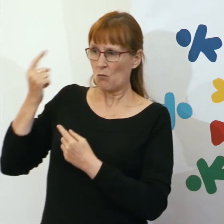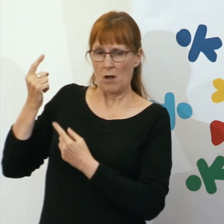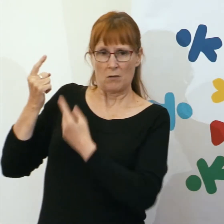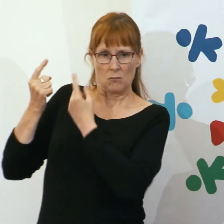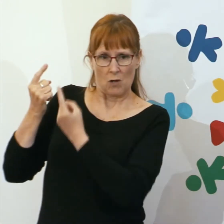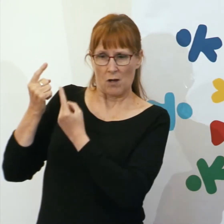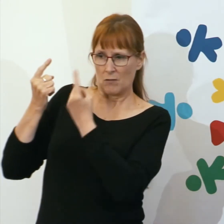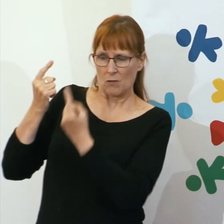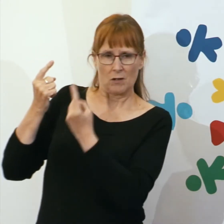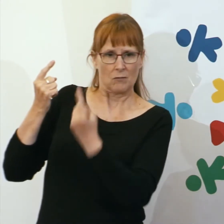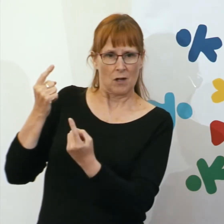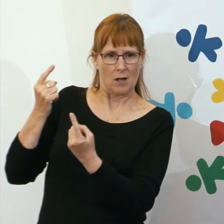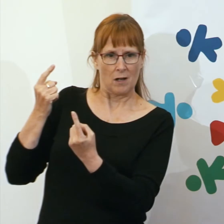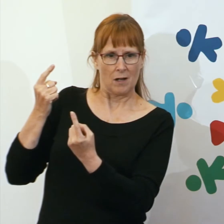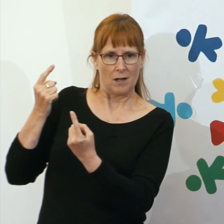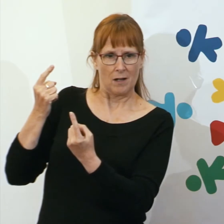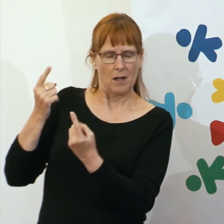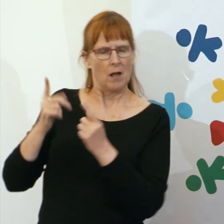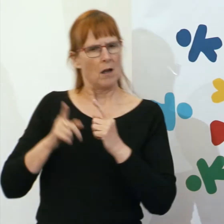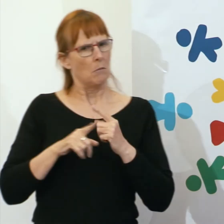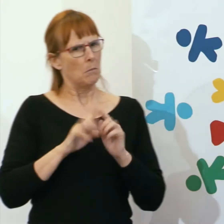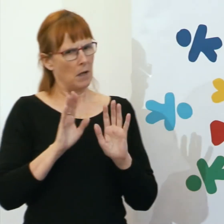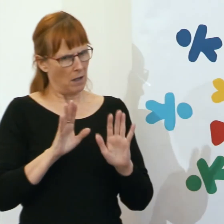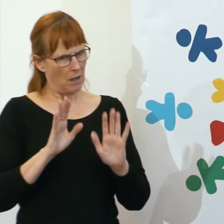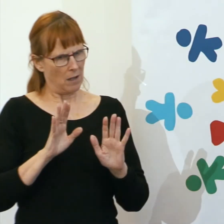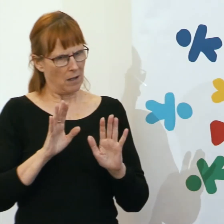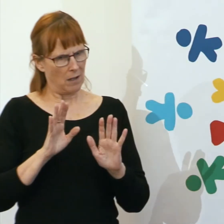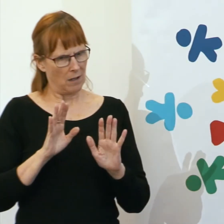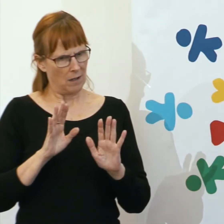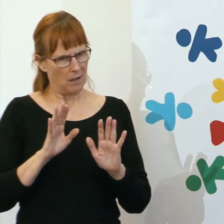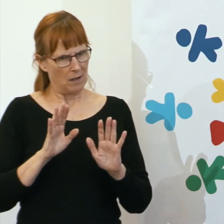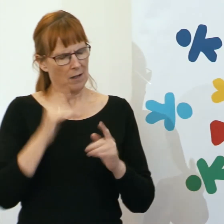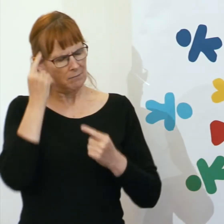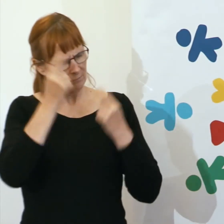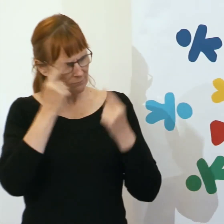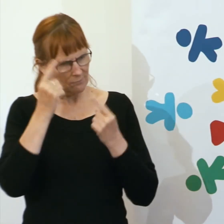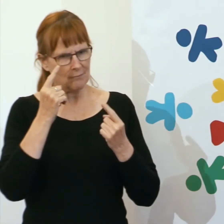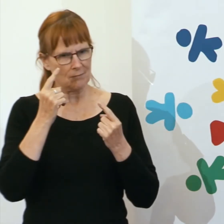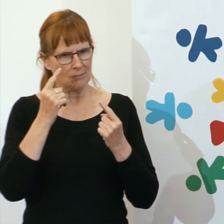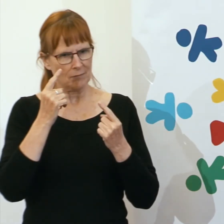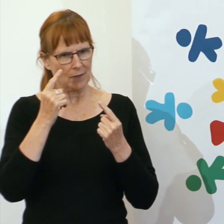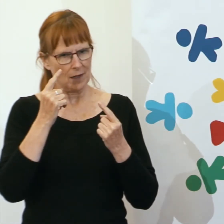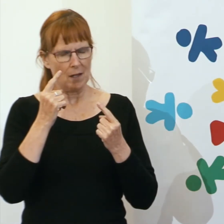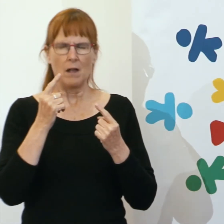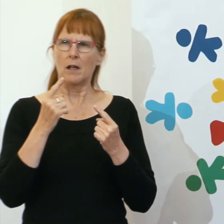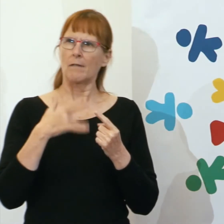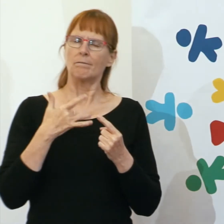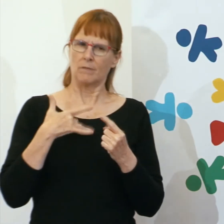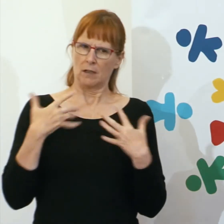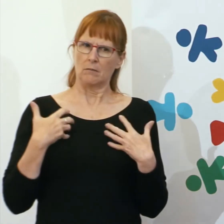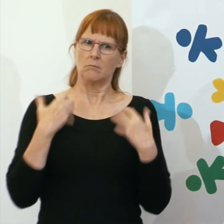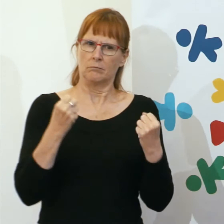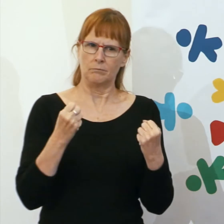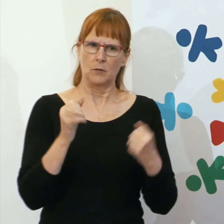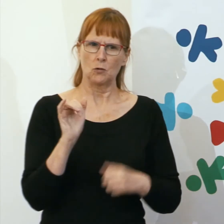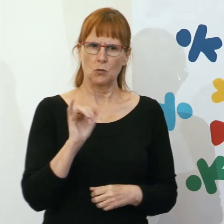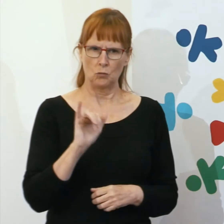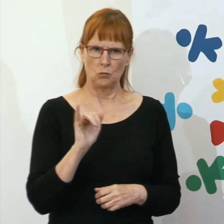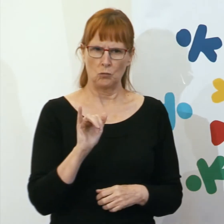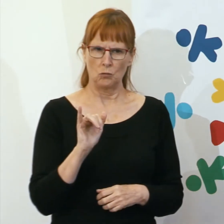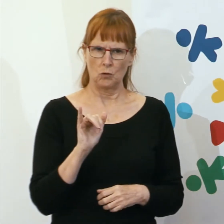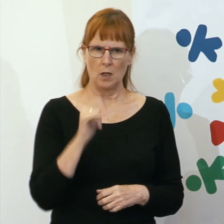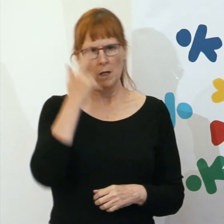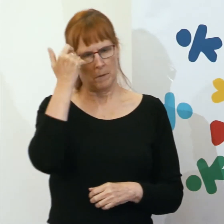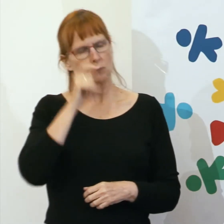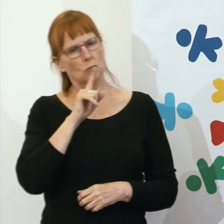smaller. But from these words, we can also draw great courage, because while we